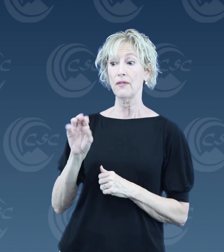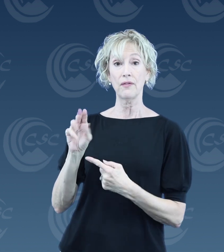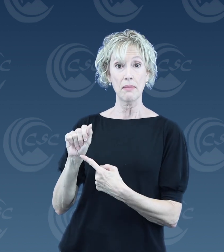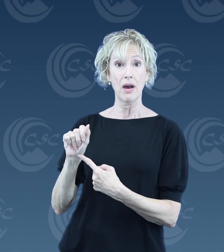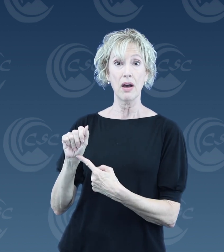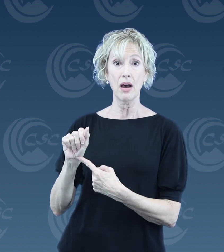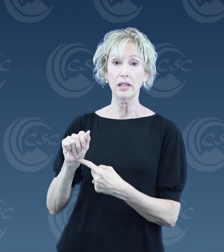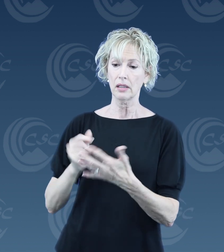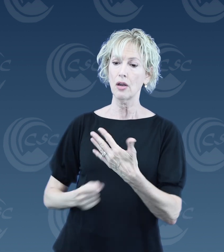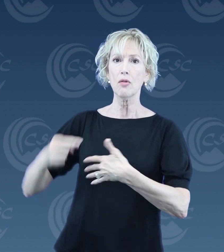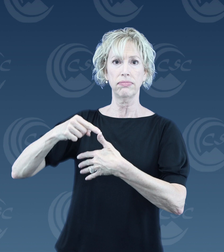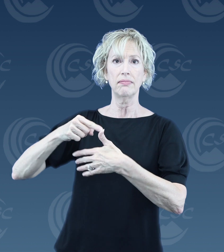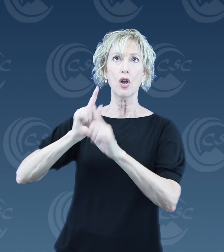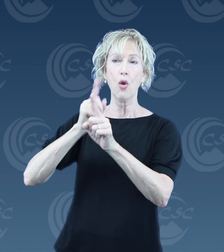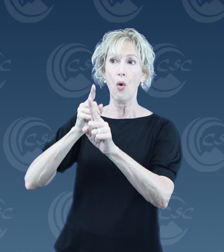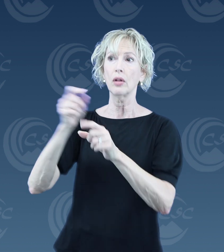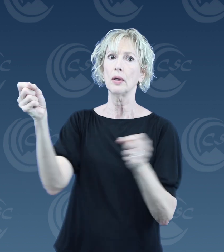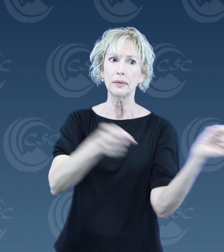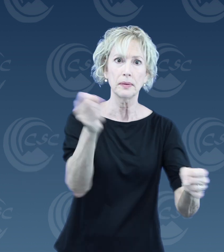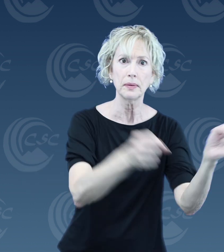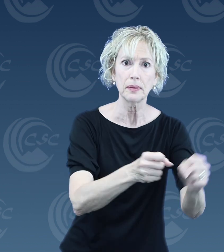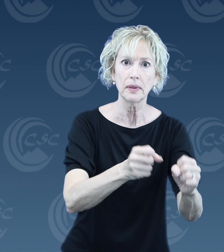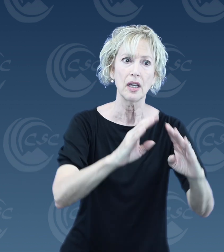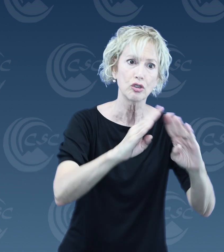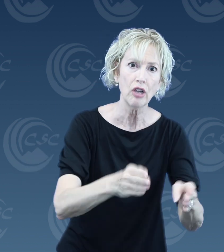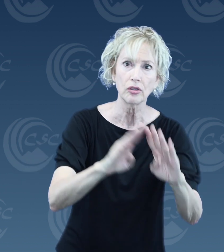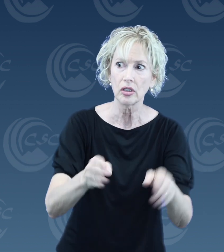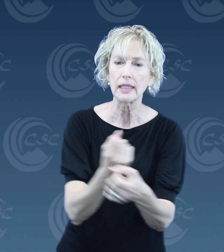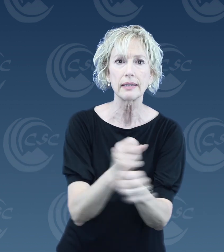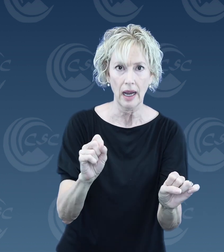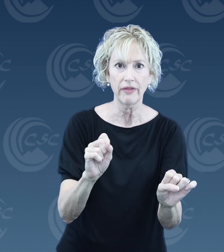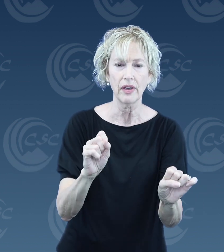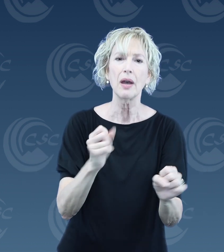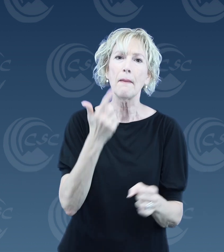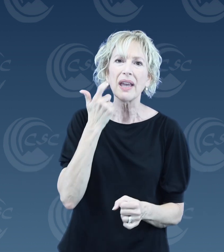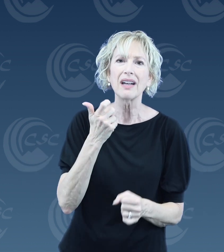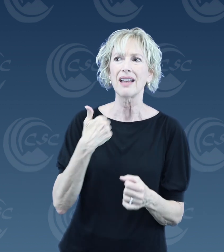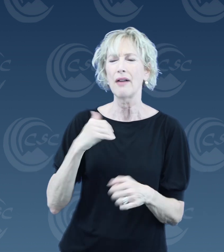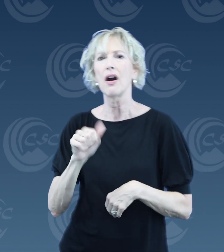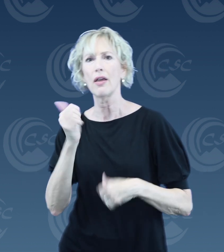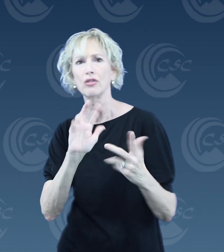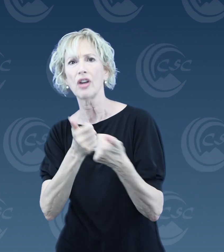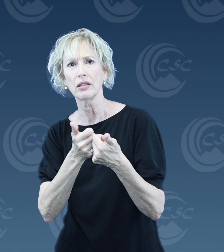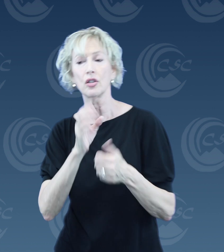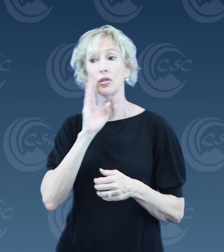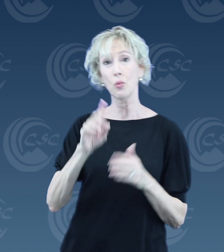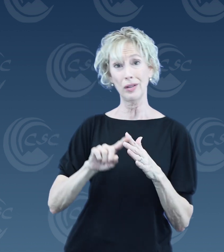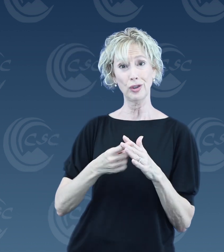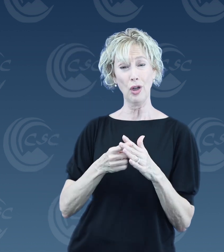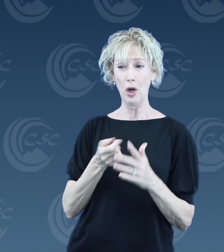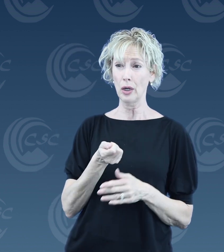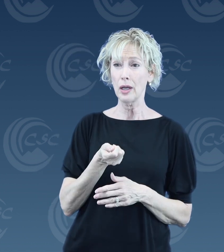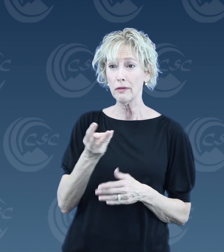FEMA's primary goal, to get people sheltered and made safe as they deal with these other challenges. So that's going into effect in just a